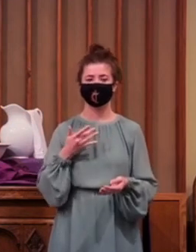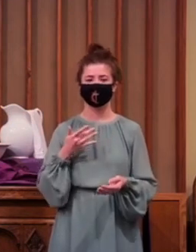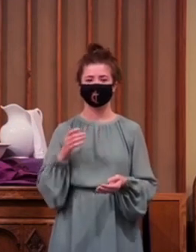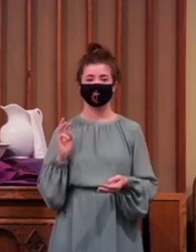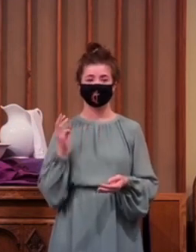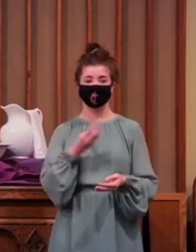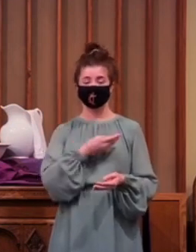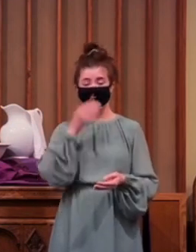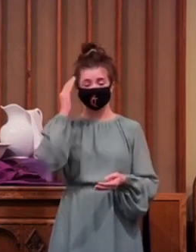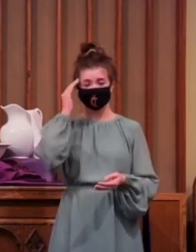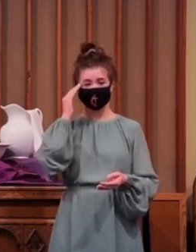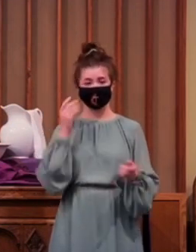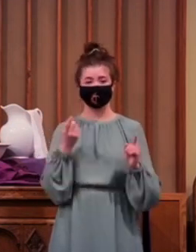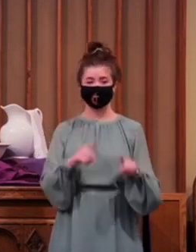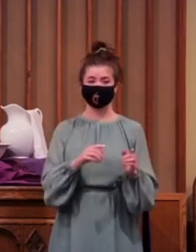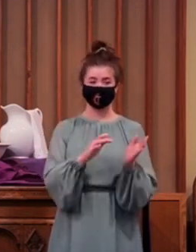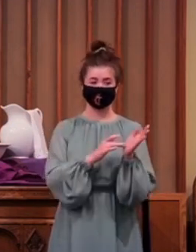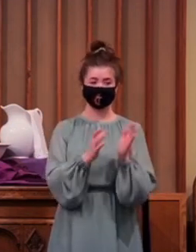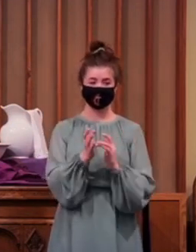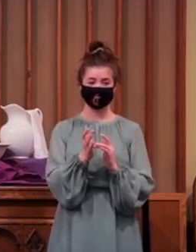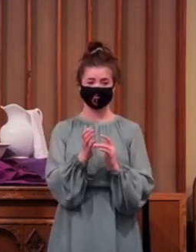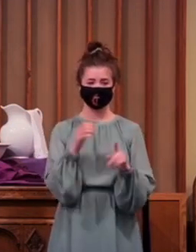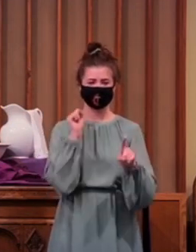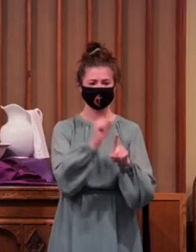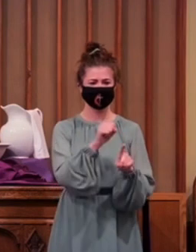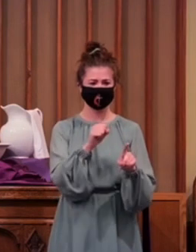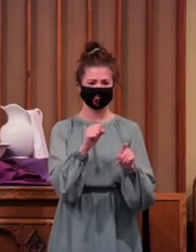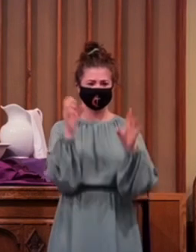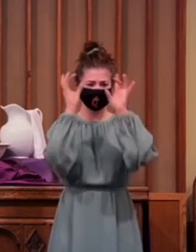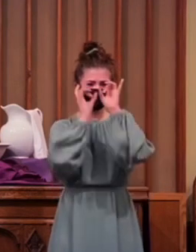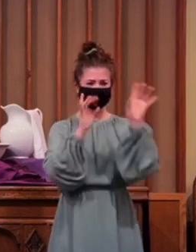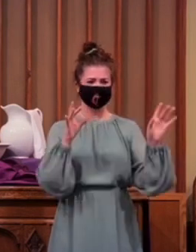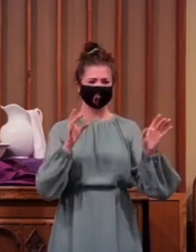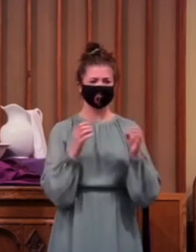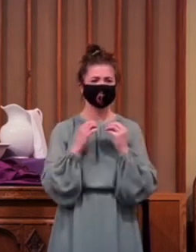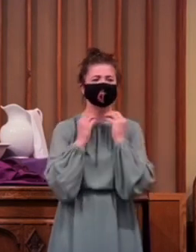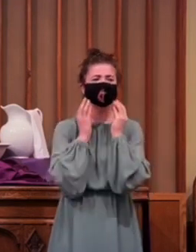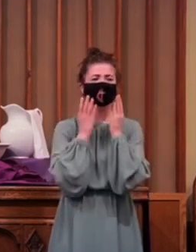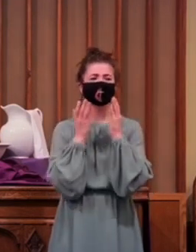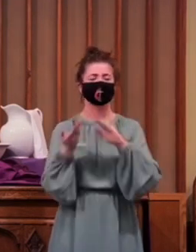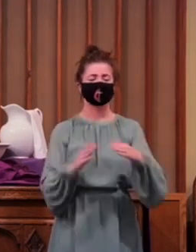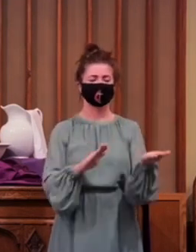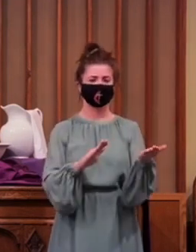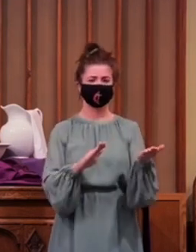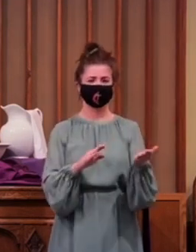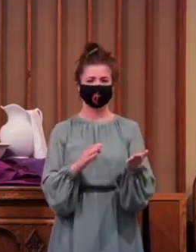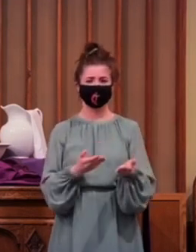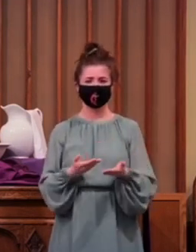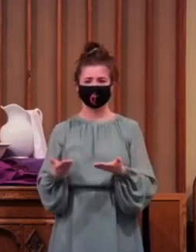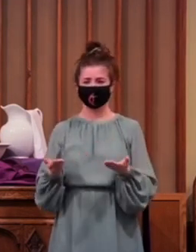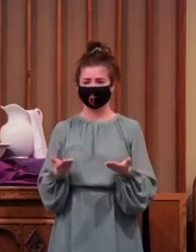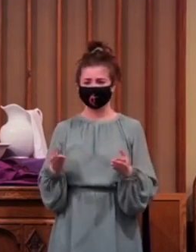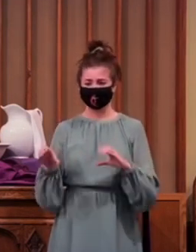to Jesus, a betrayal, humiliation, violence, and death, are things that we do to each other